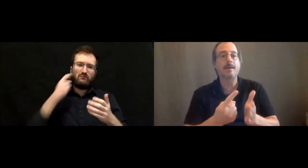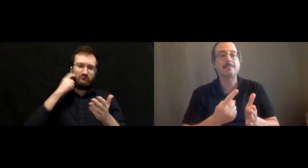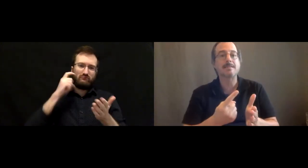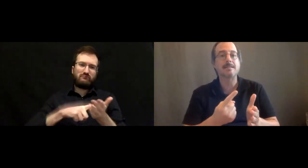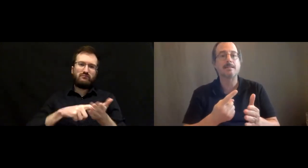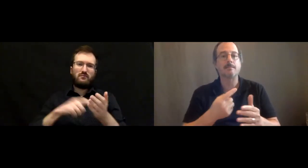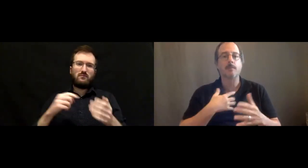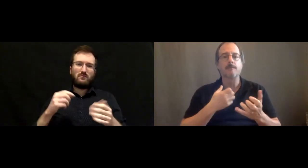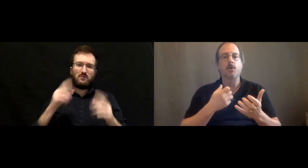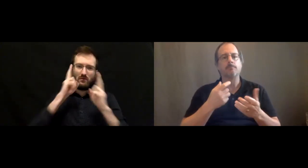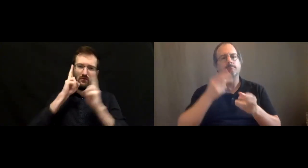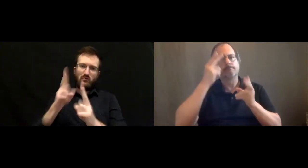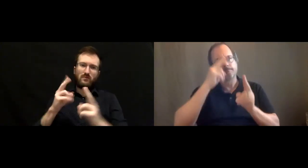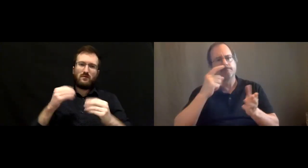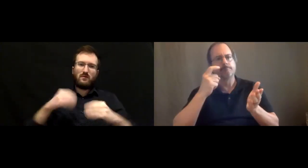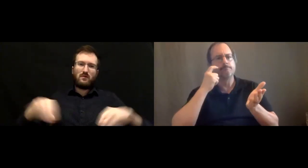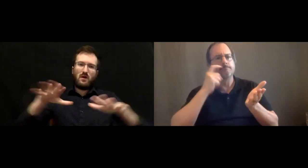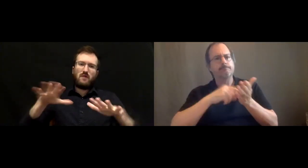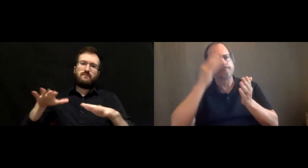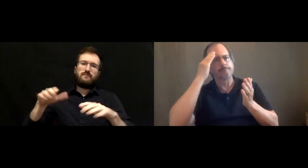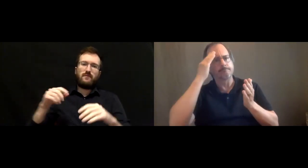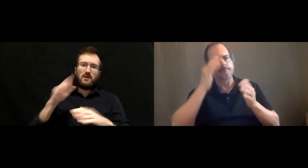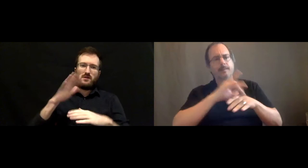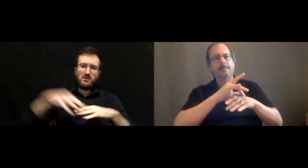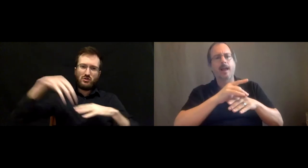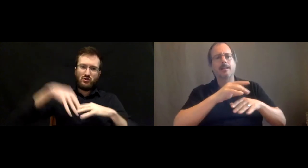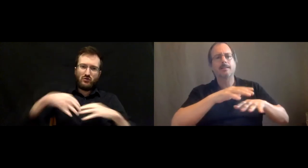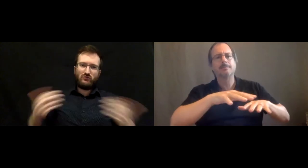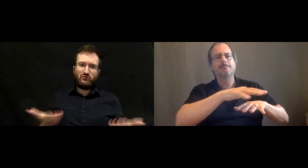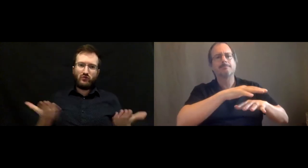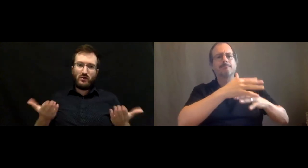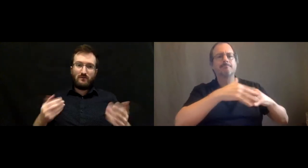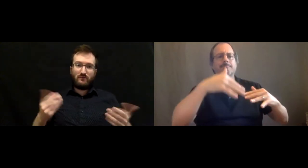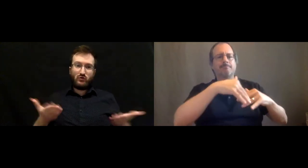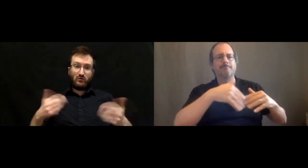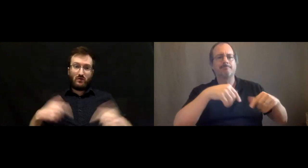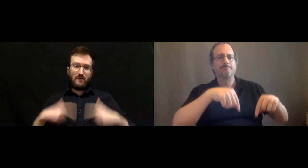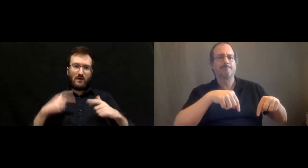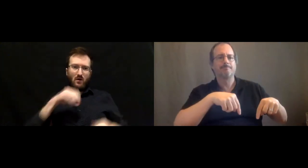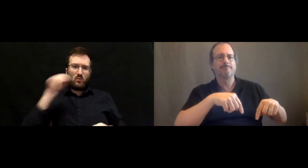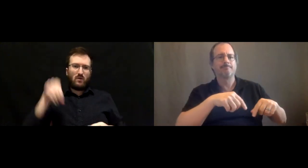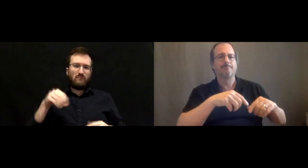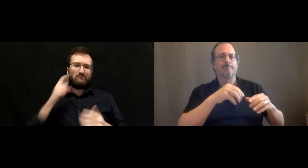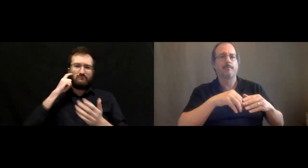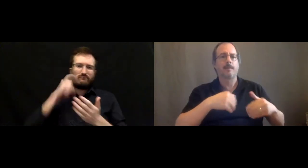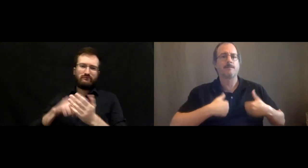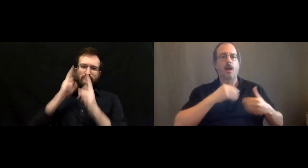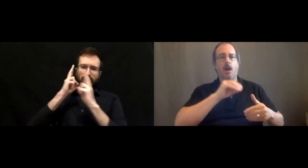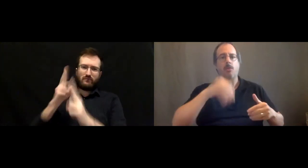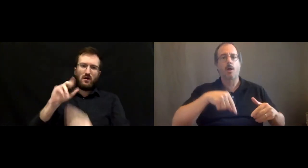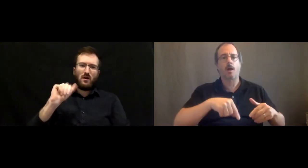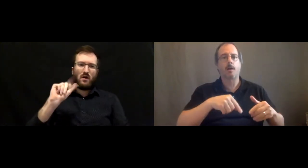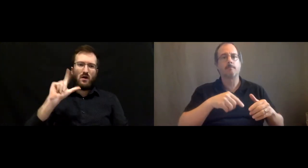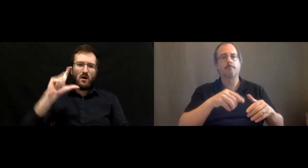begin, I'd like to take this opportunity to acknowledge the land that we are living on